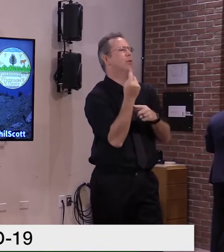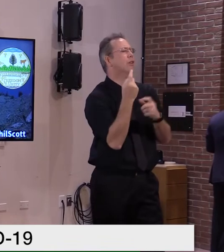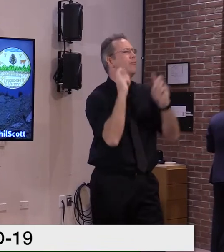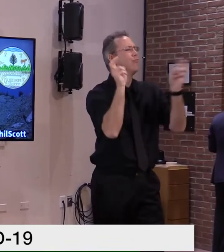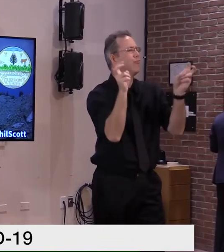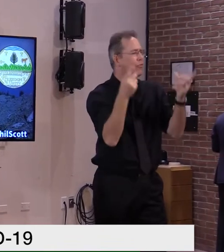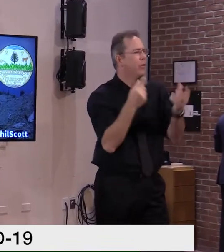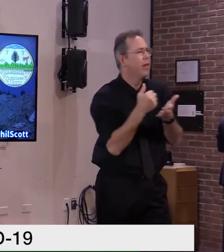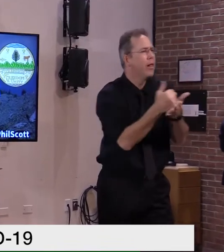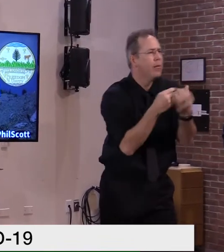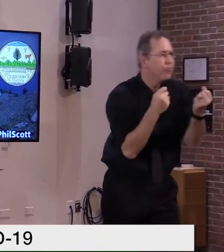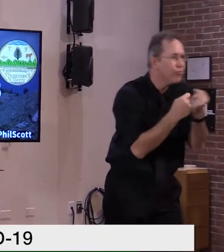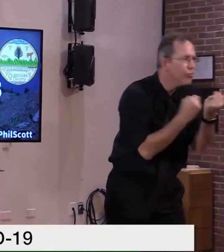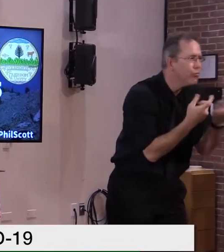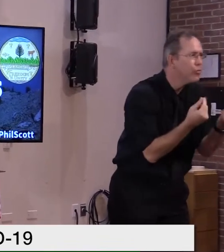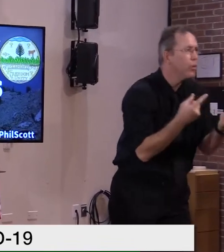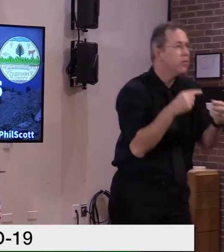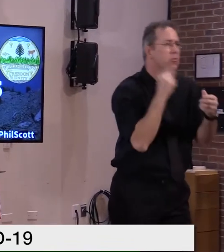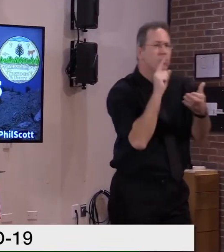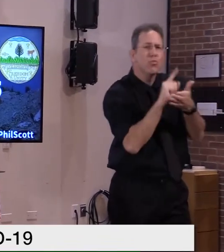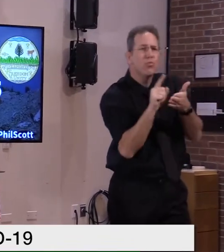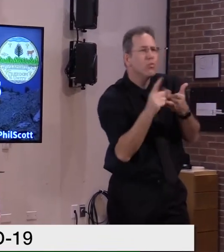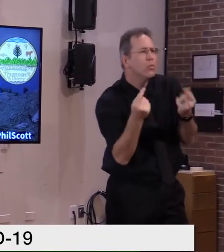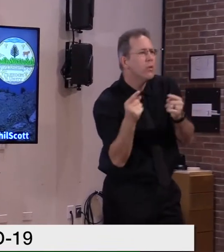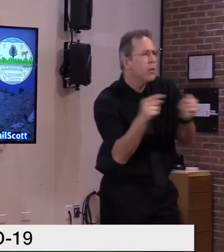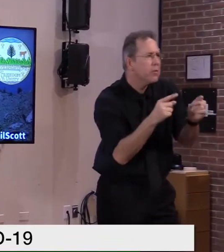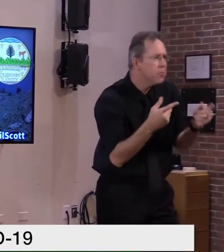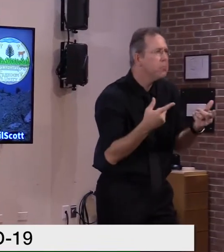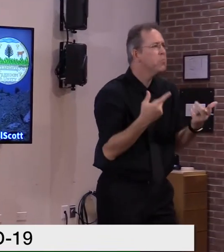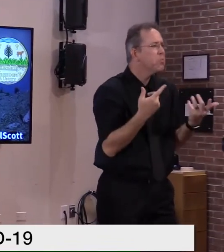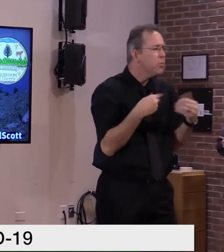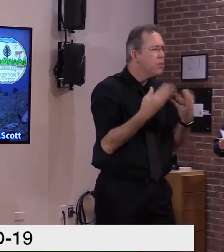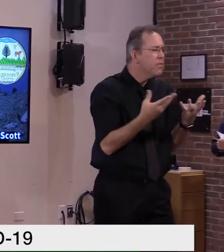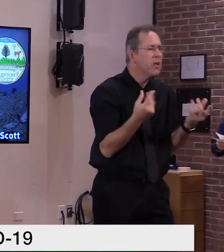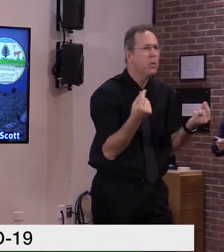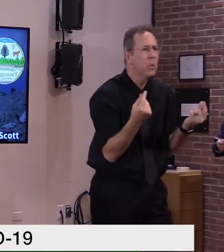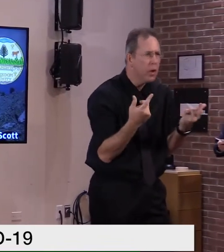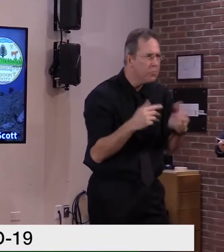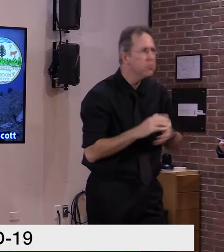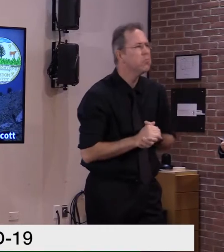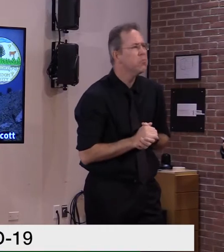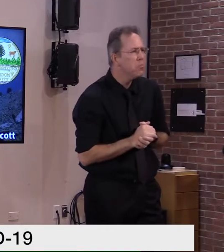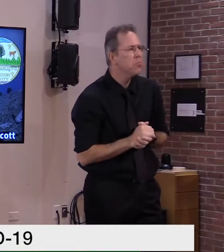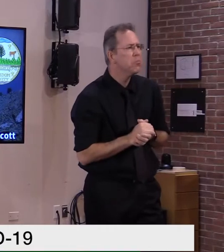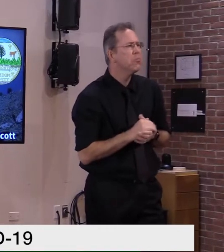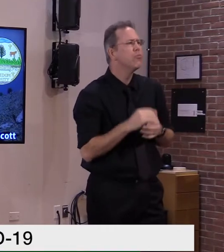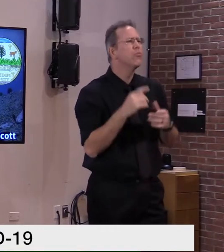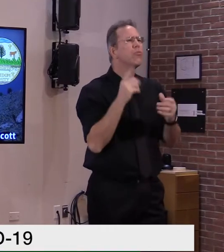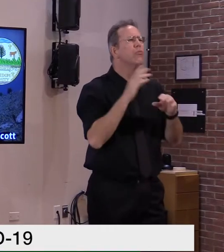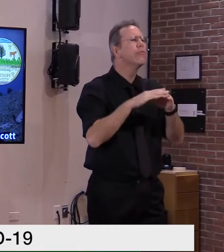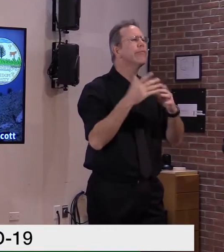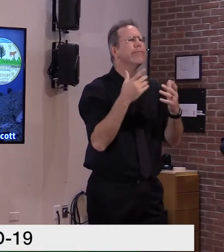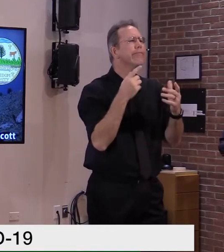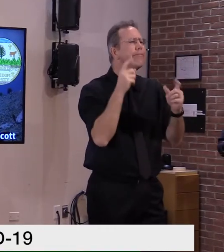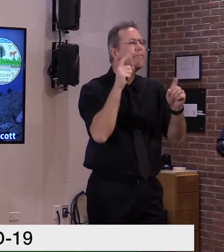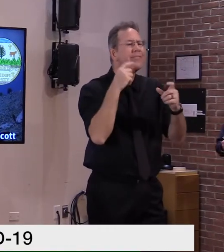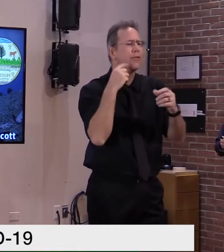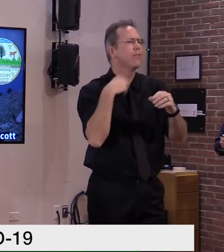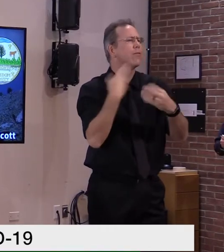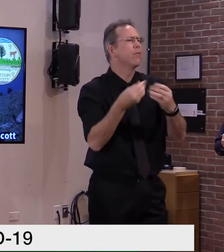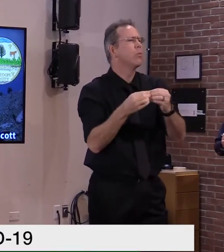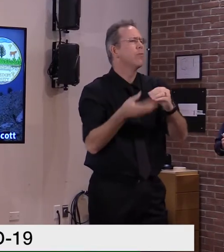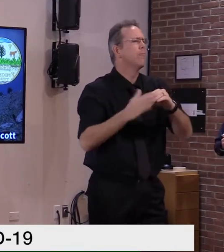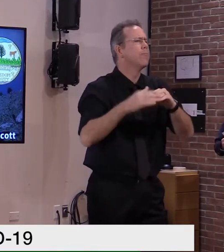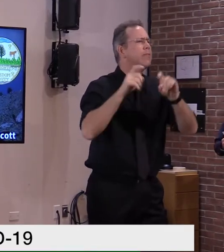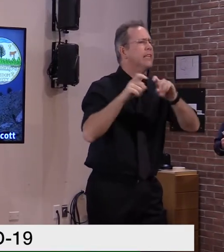with our weekly modeling, we'll be updating you on our work to increase testing and build up our contact tracing team. And